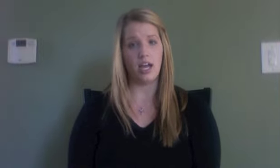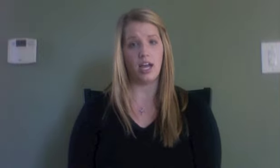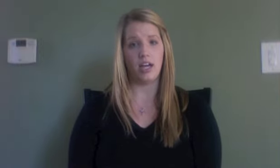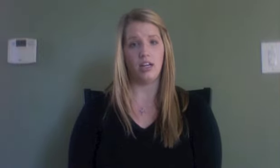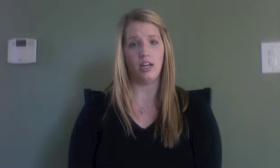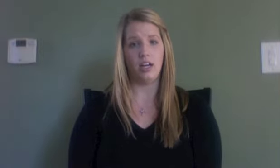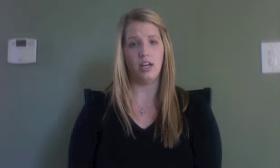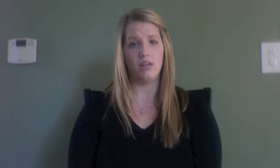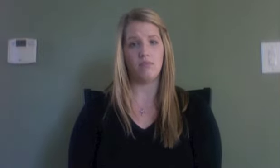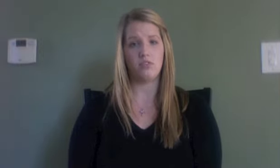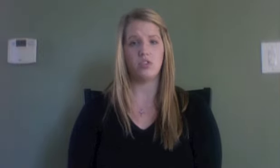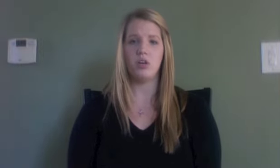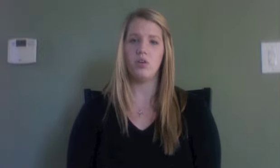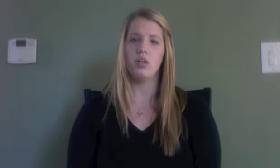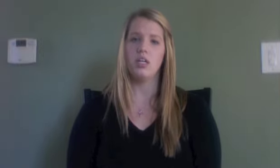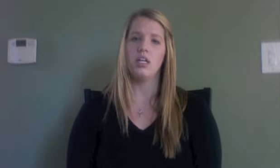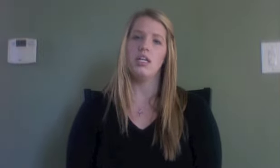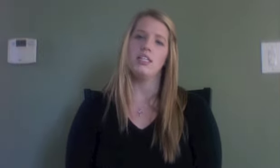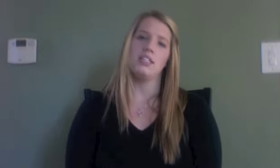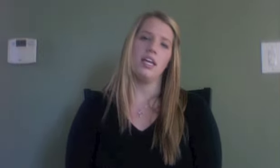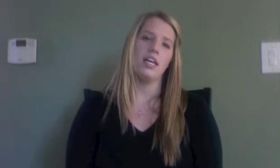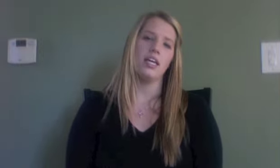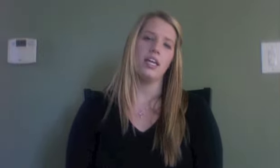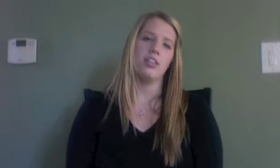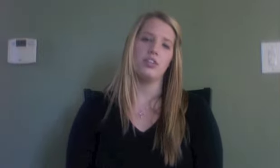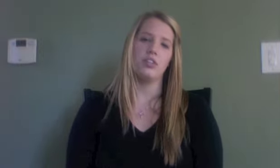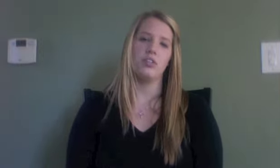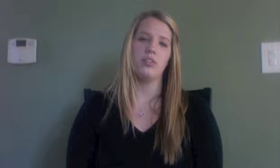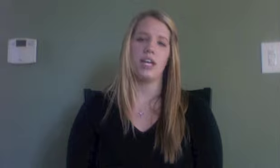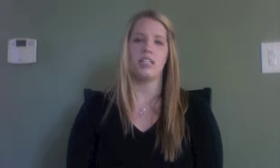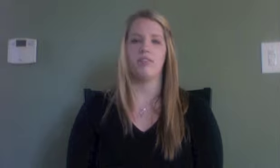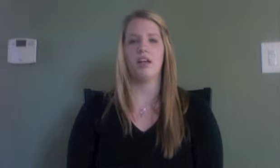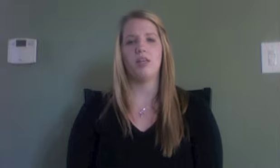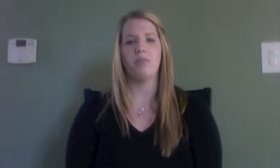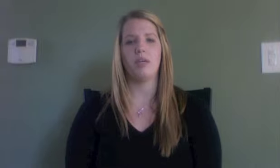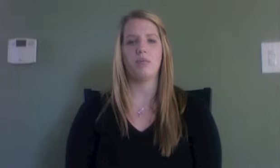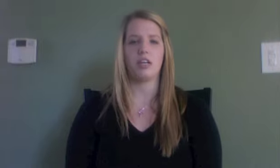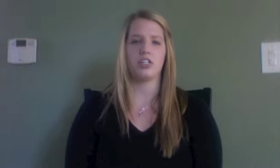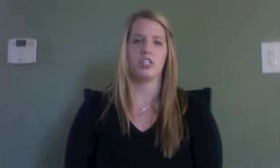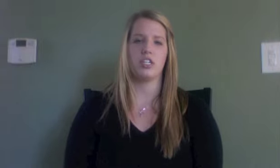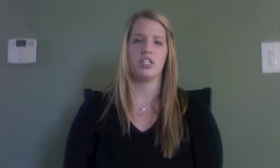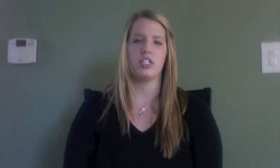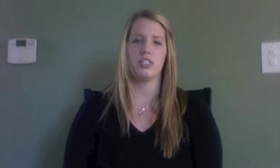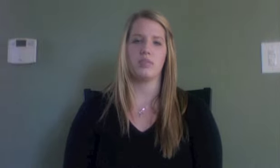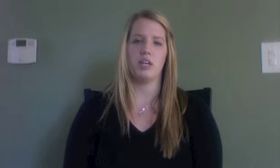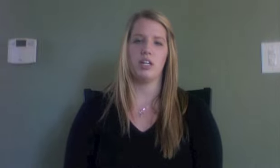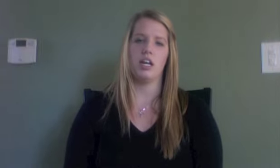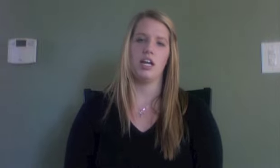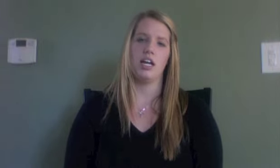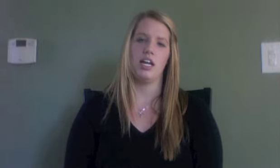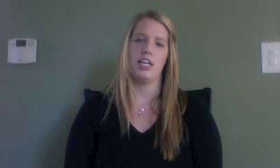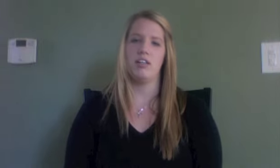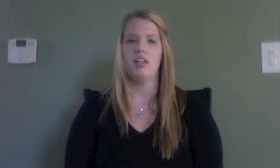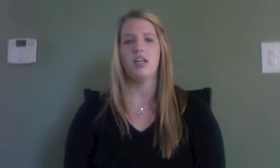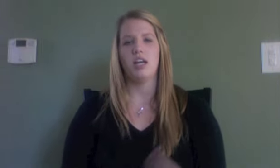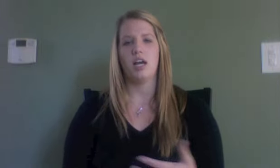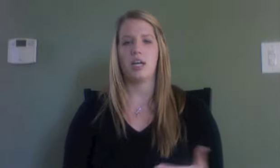Yeah, so say you get through like developing pictures and whatnot, a couple